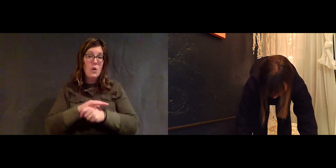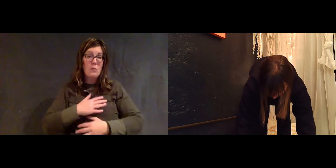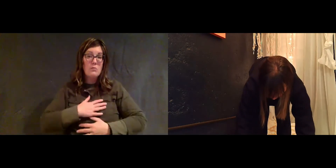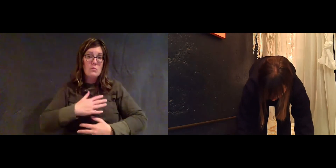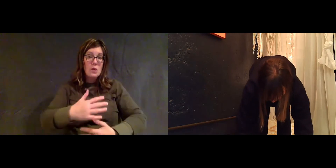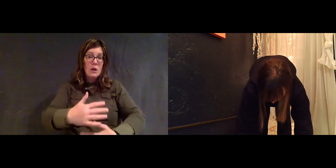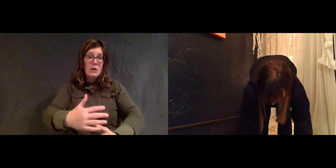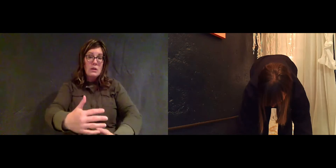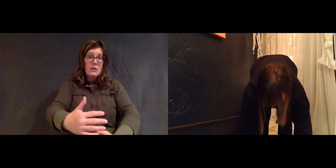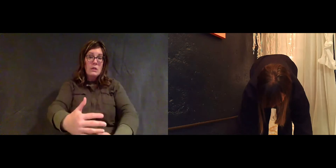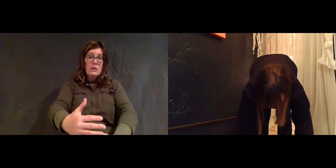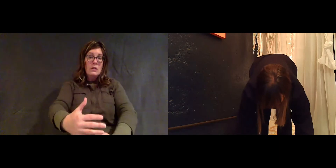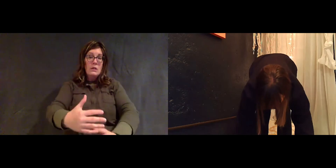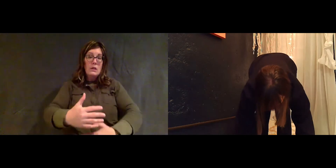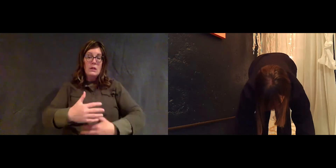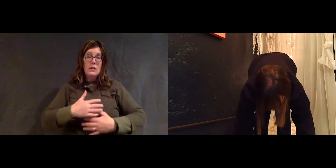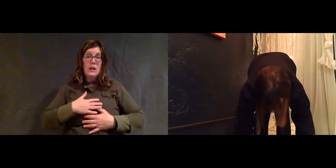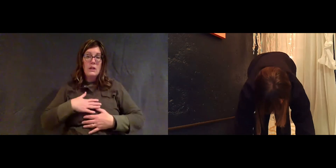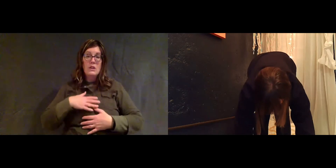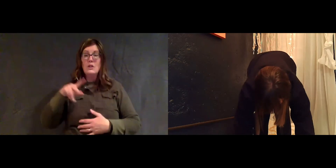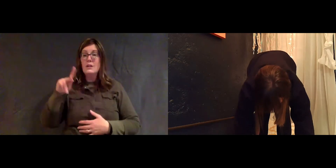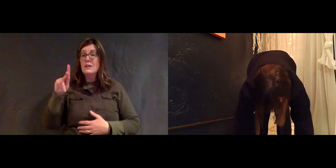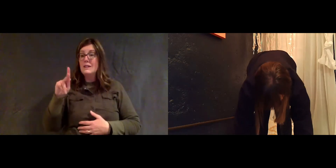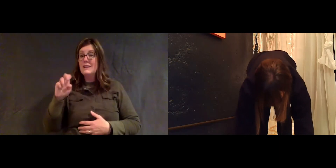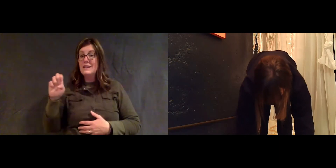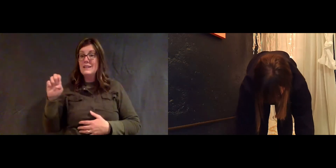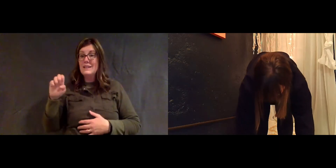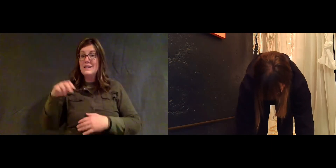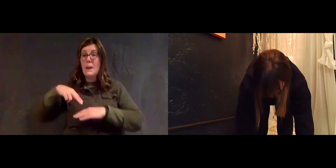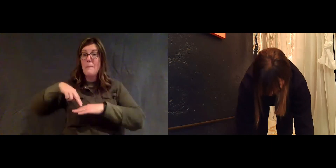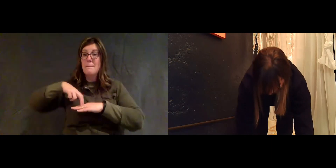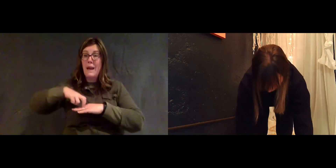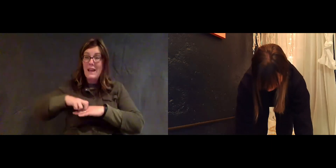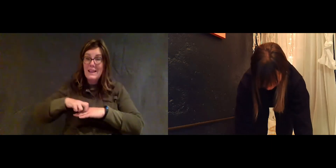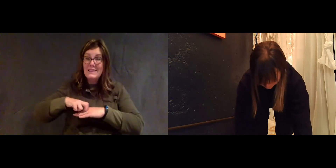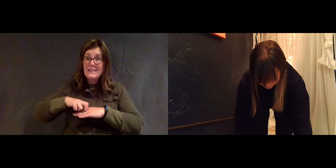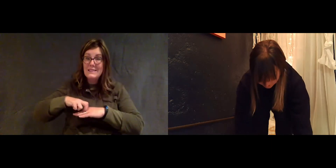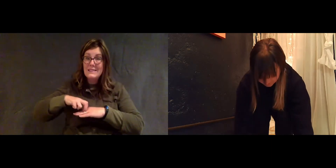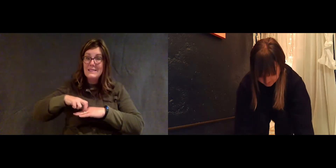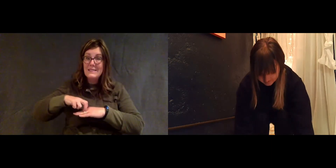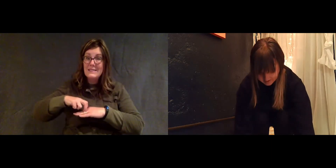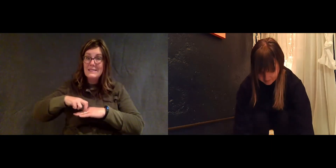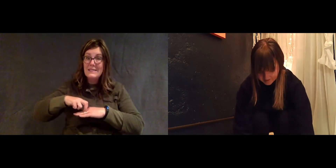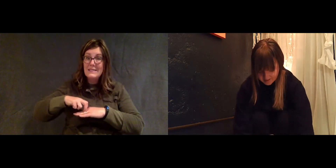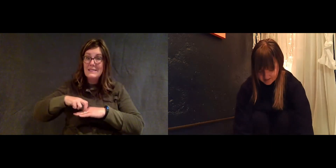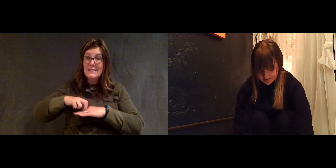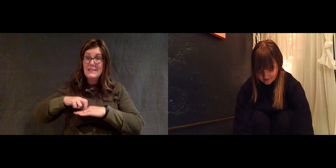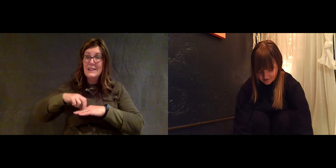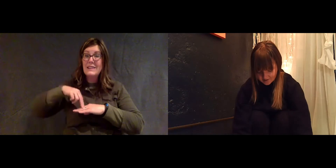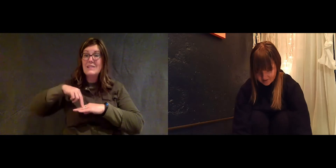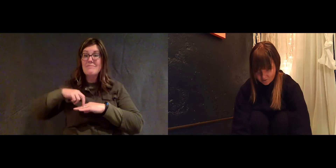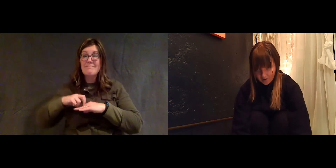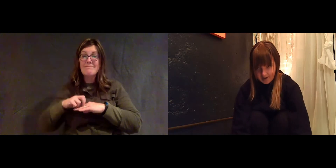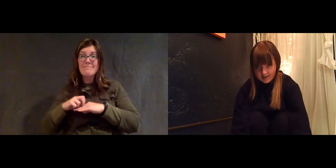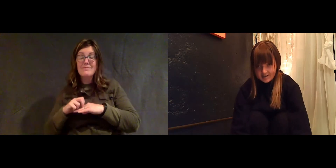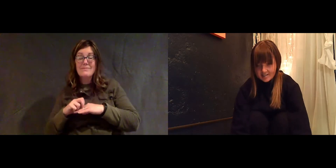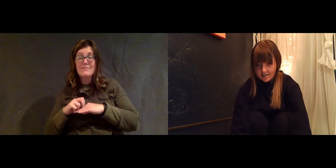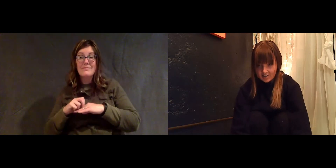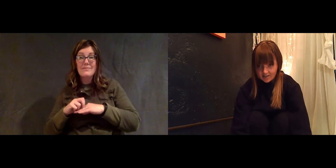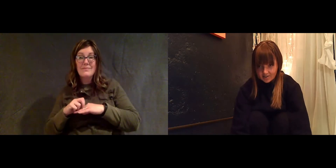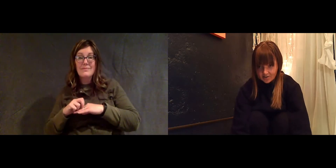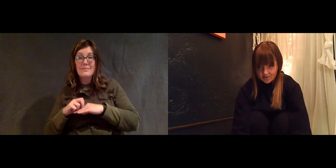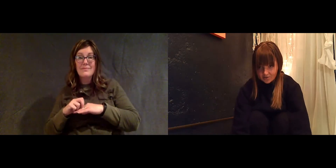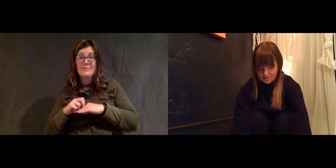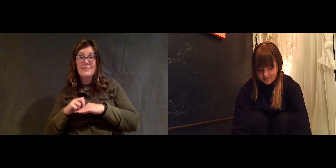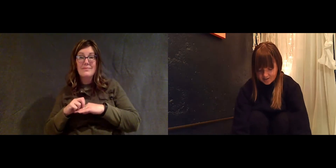And then bend your knees a lot so your fingertips can touch the floor. And then start to bend your knees and come into this little squat, tuck